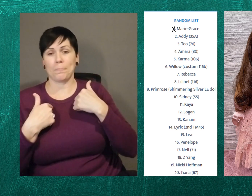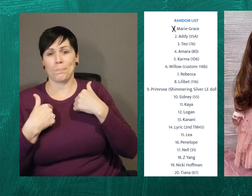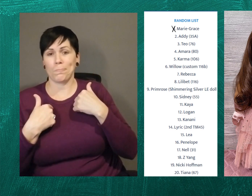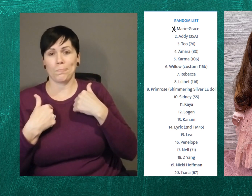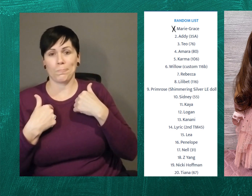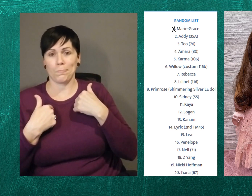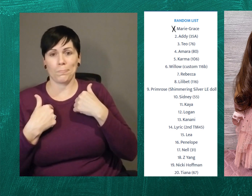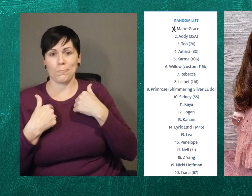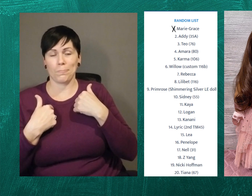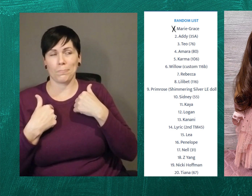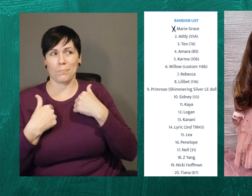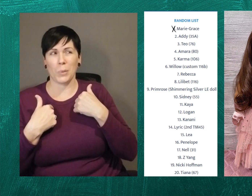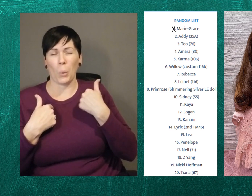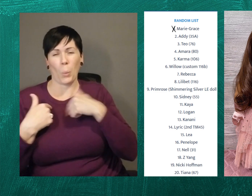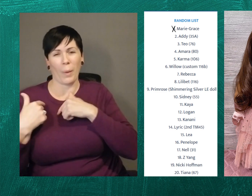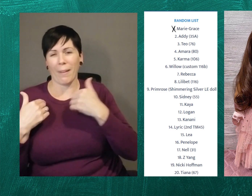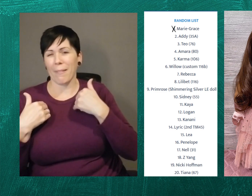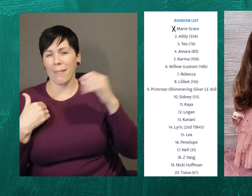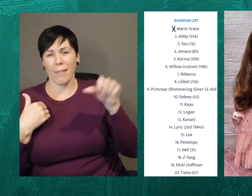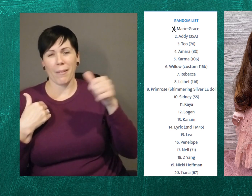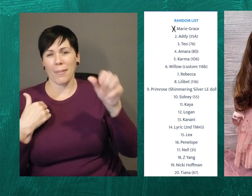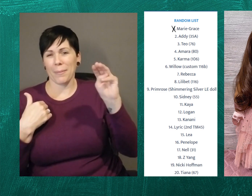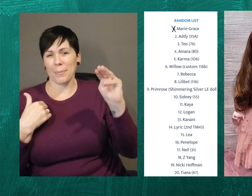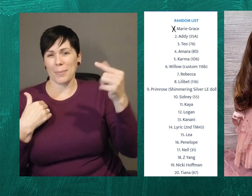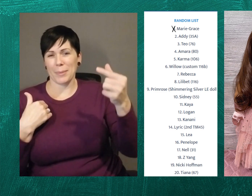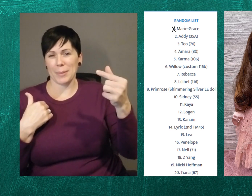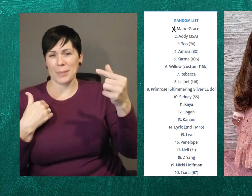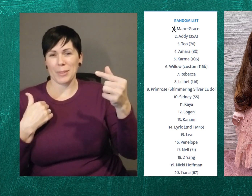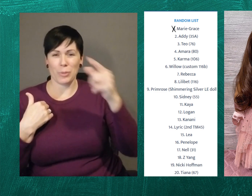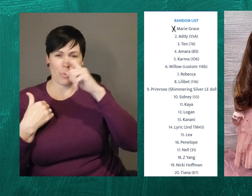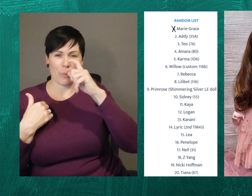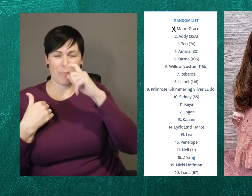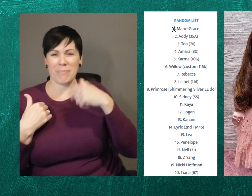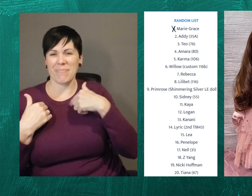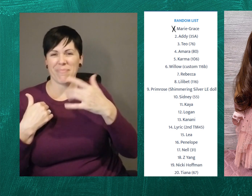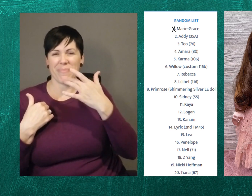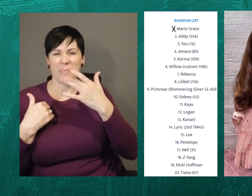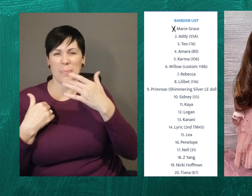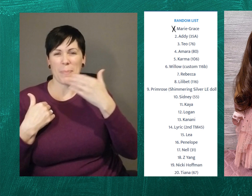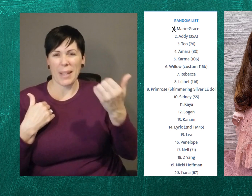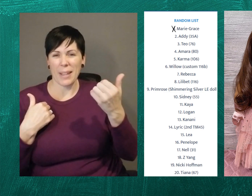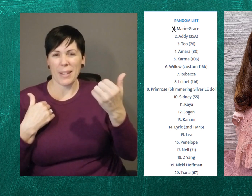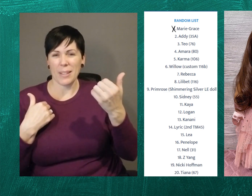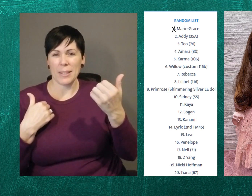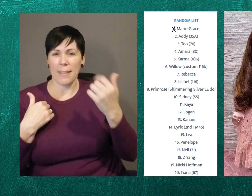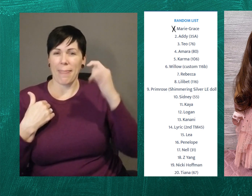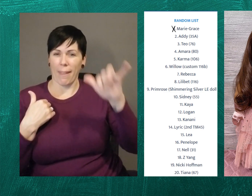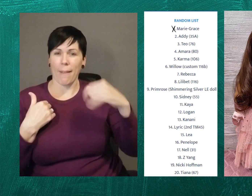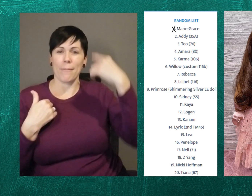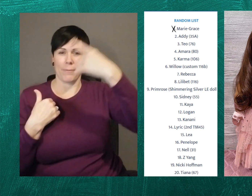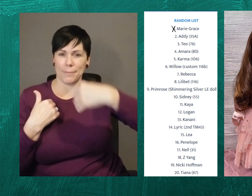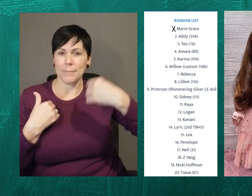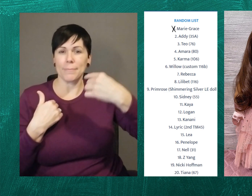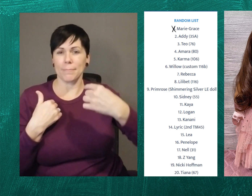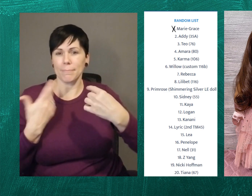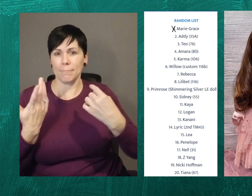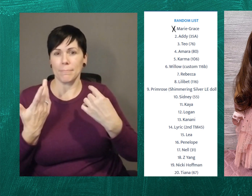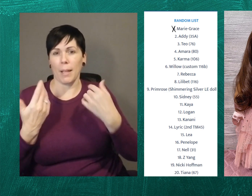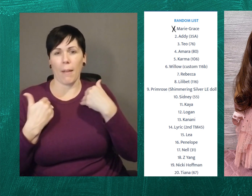molds that I like better. I am kind of particular about the Marie Grace mold. I'm not the biggest